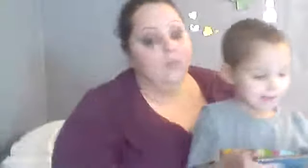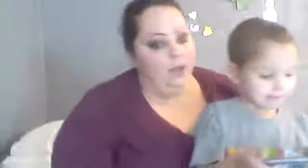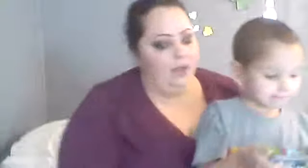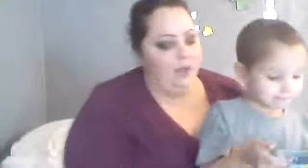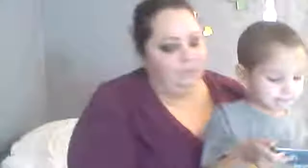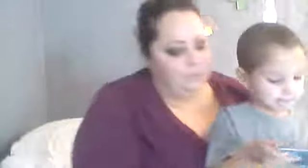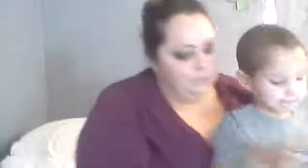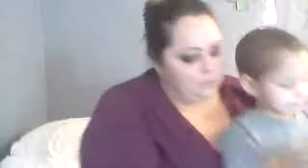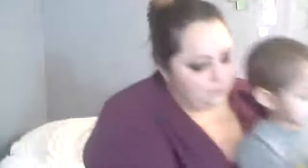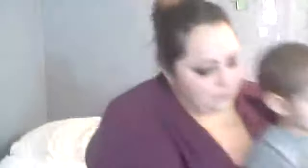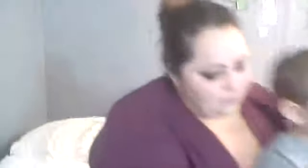Okay.